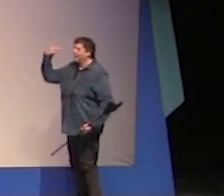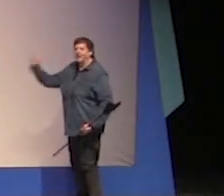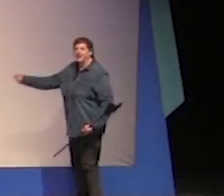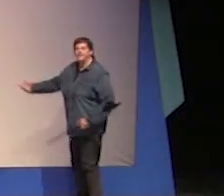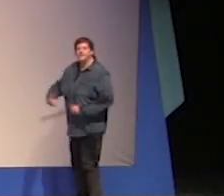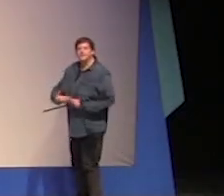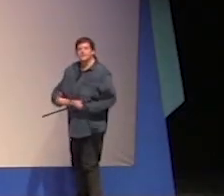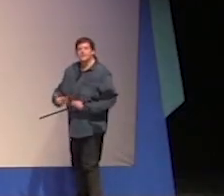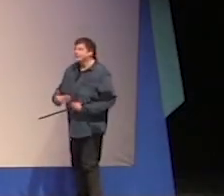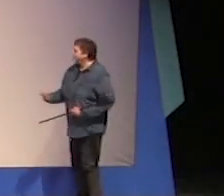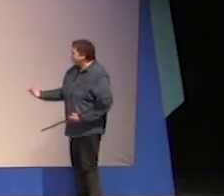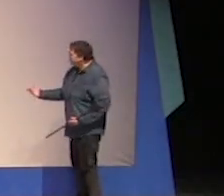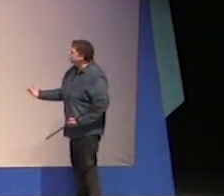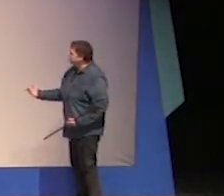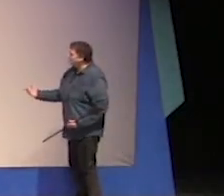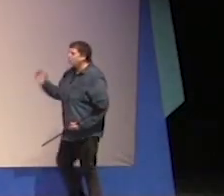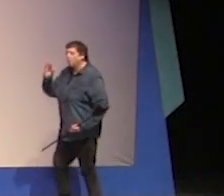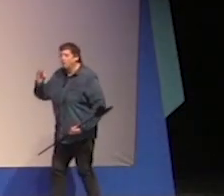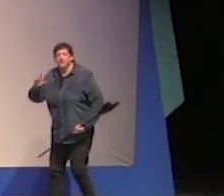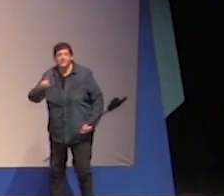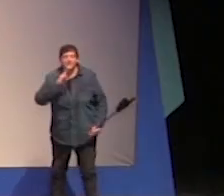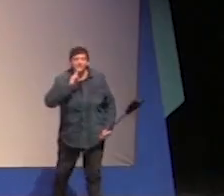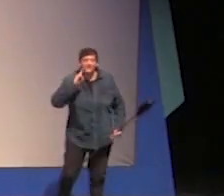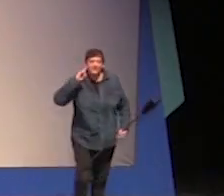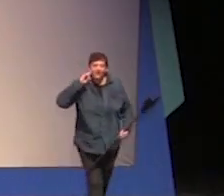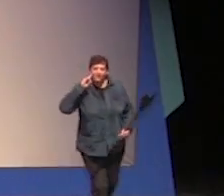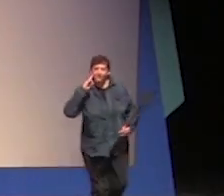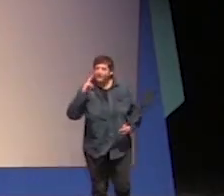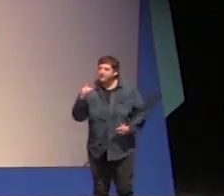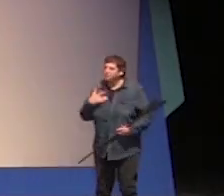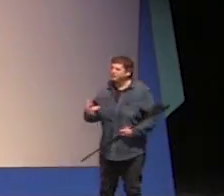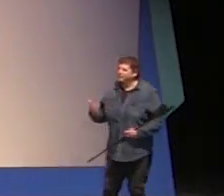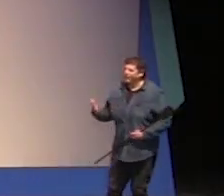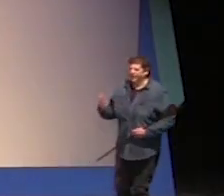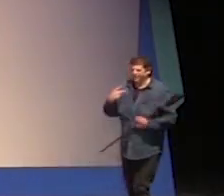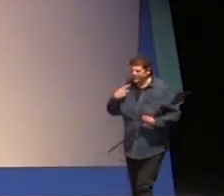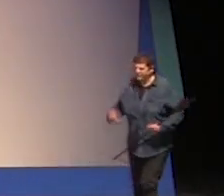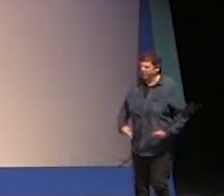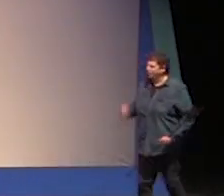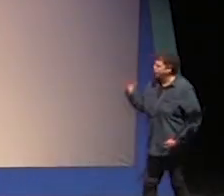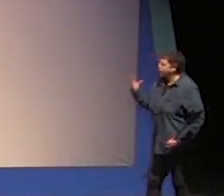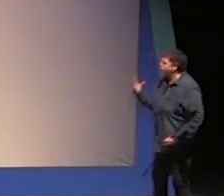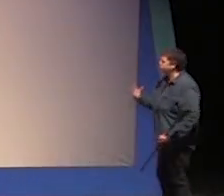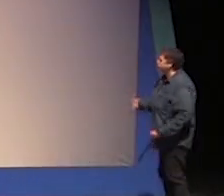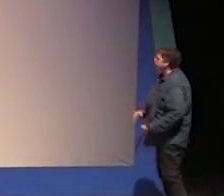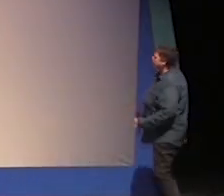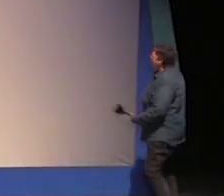See? She said something. You turn around. So, deaf Bing for this